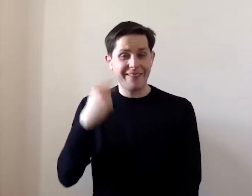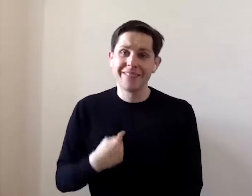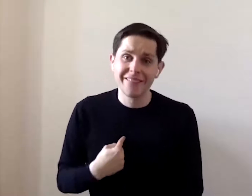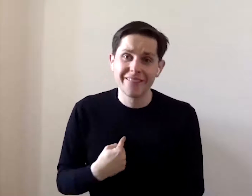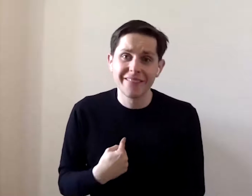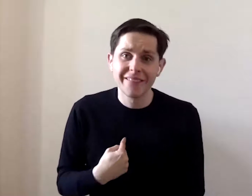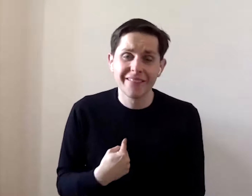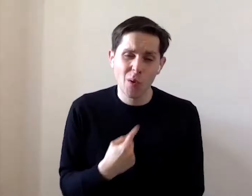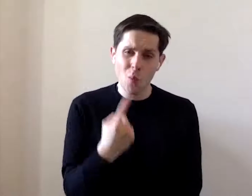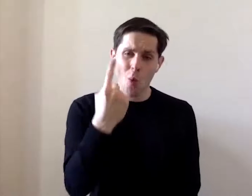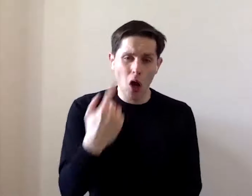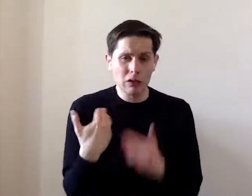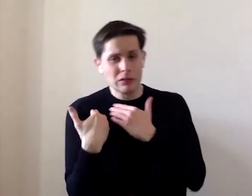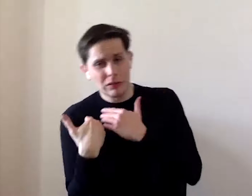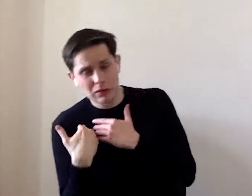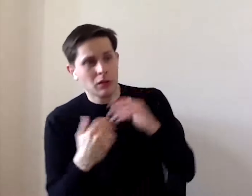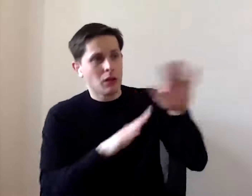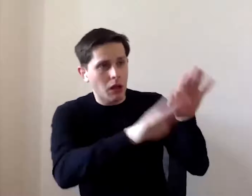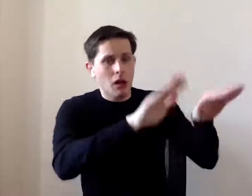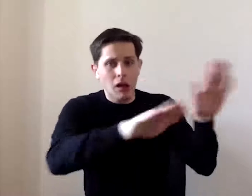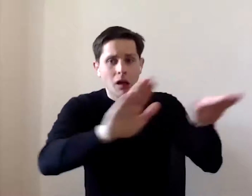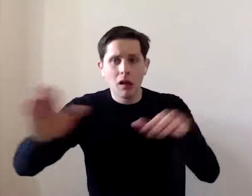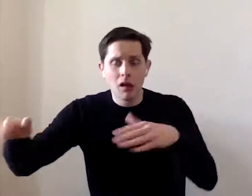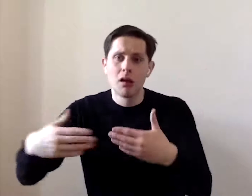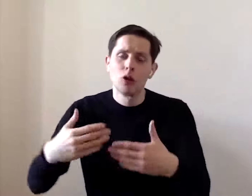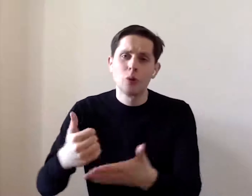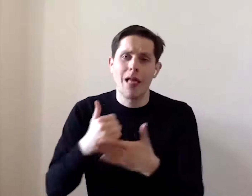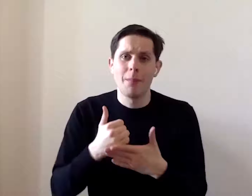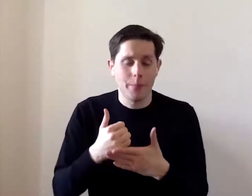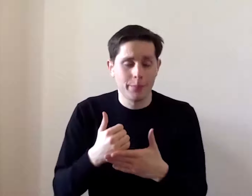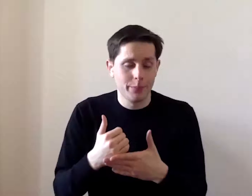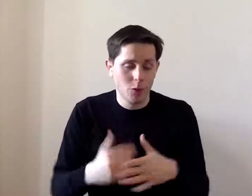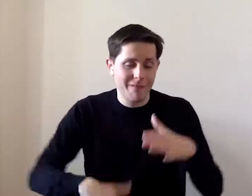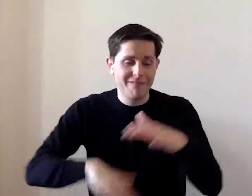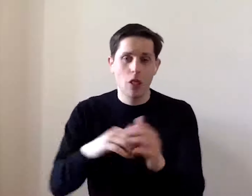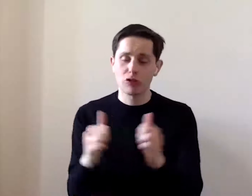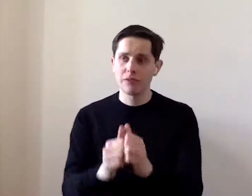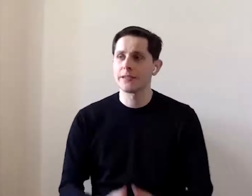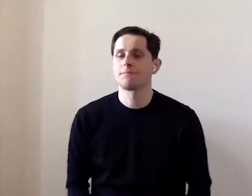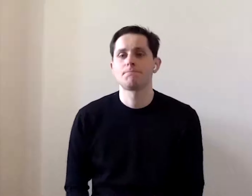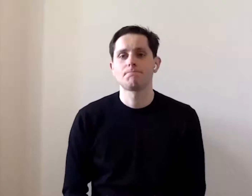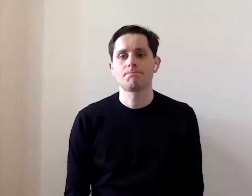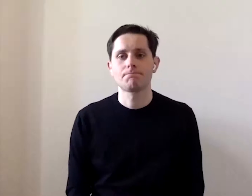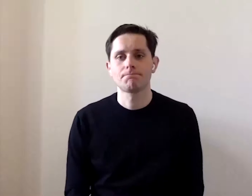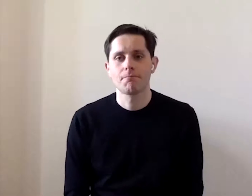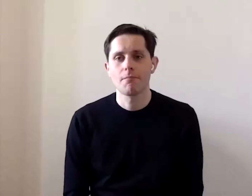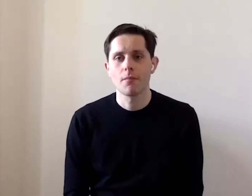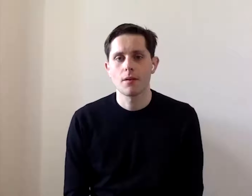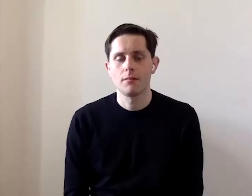needing support in that university. I was the only deaf person studying. And so, yeah, I completely agree with what you've both